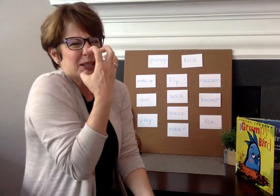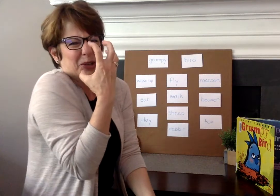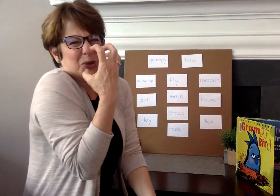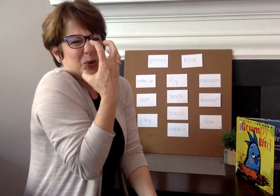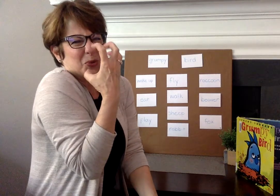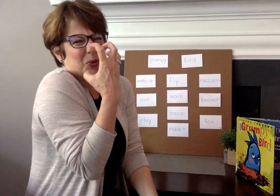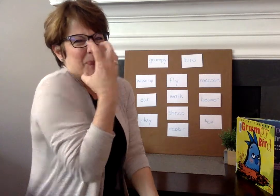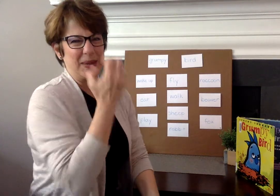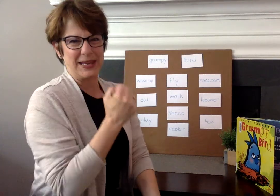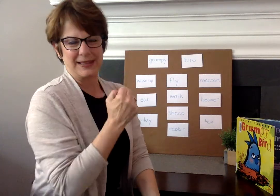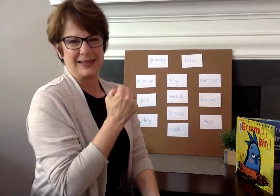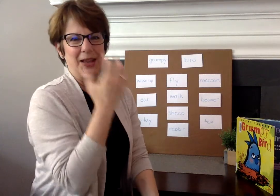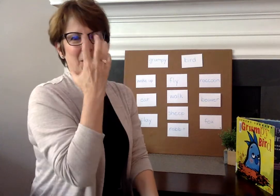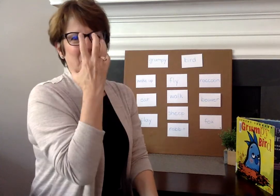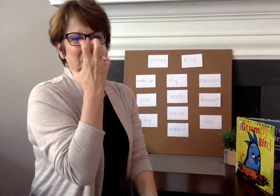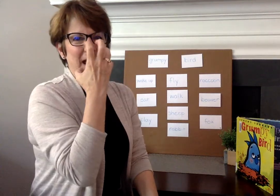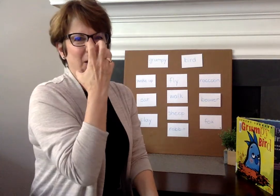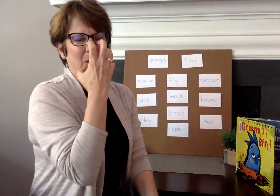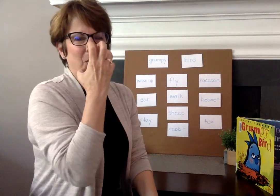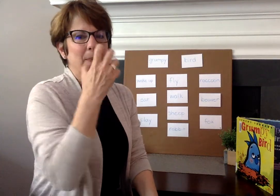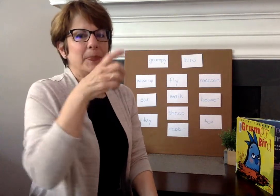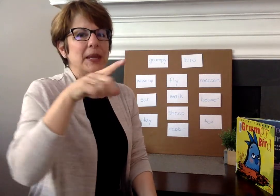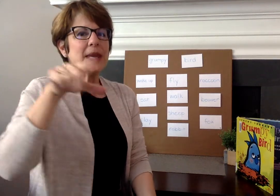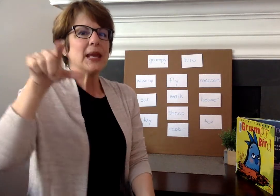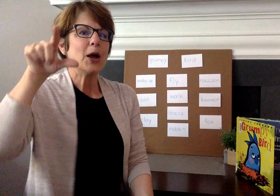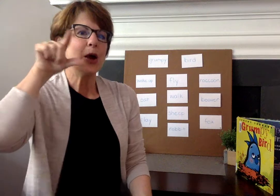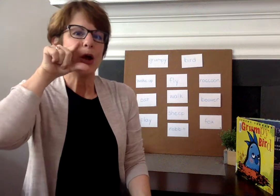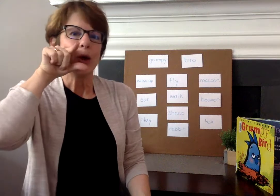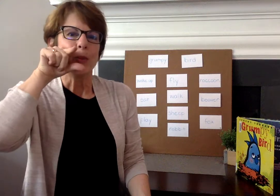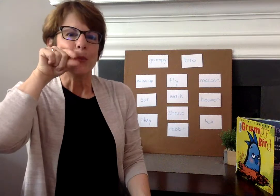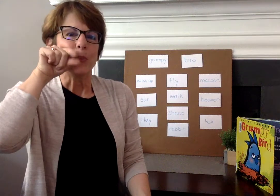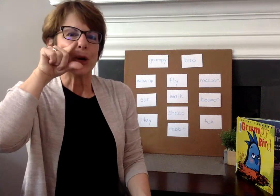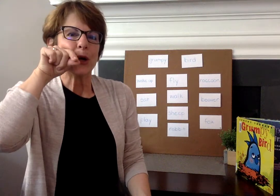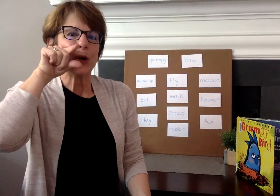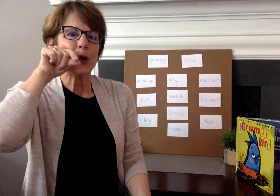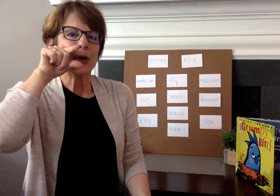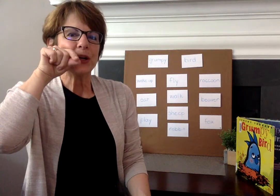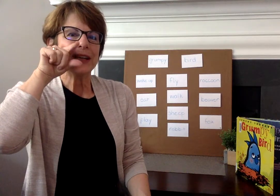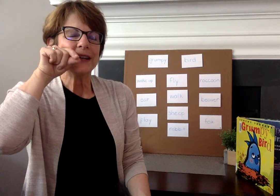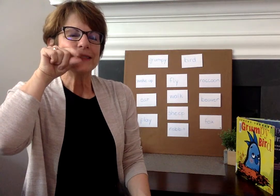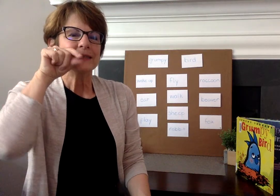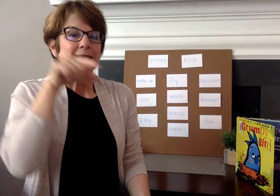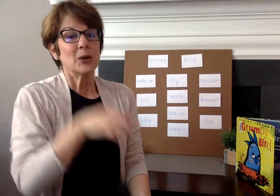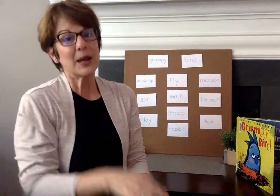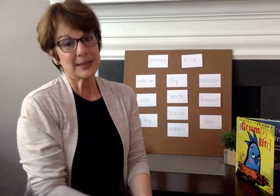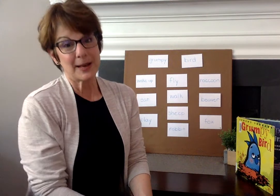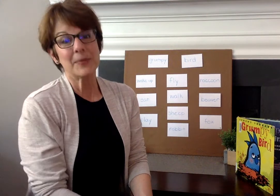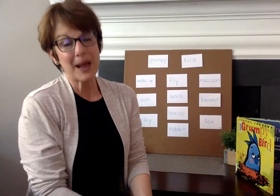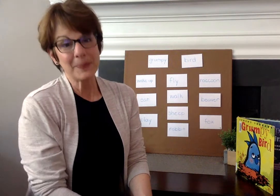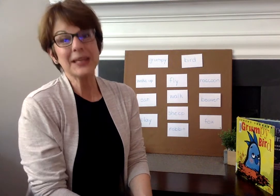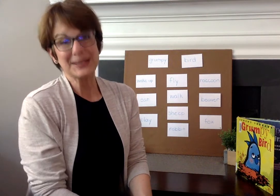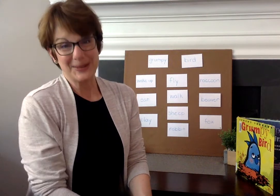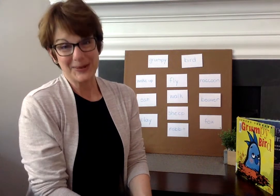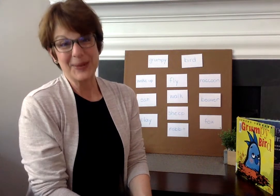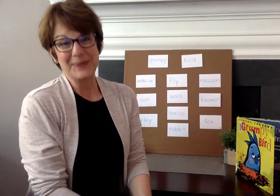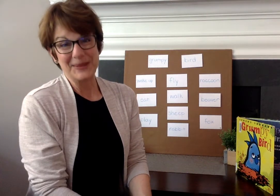said, grumpy. We had a grumpy bird who ended up not being so grumpy,